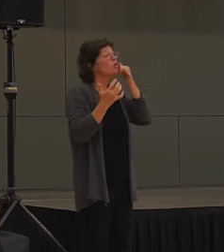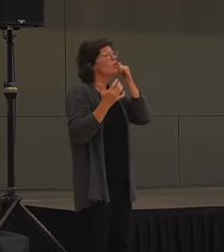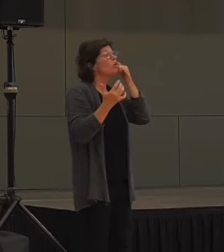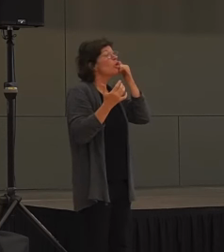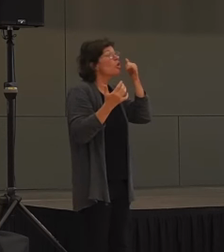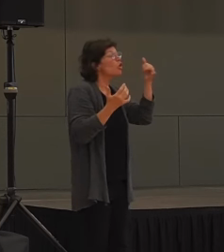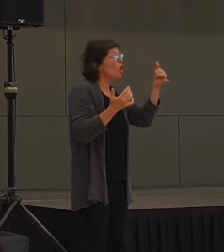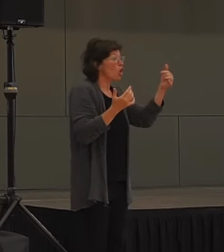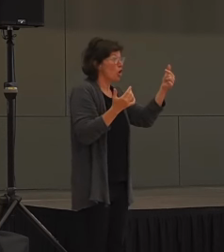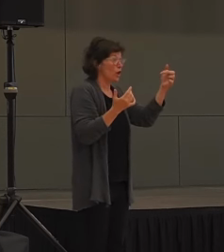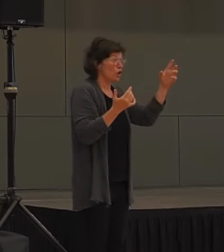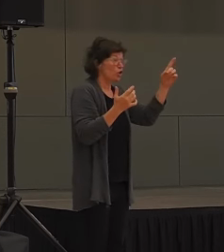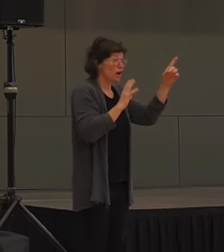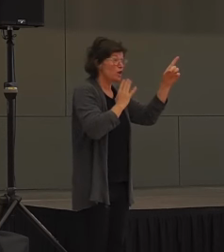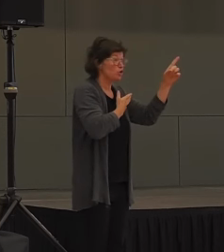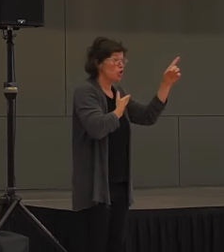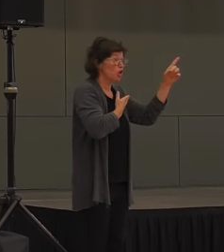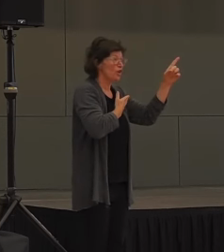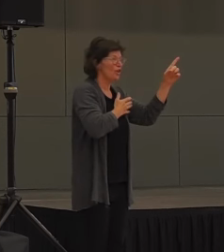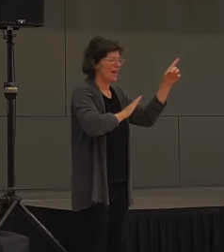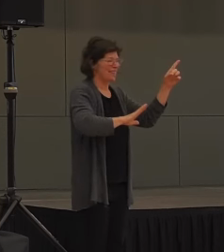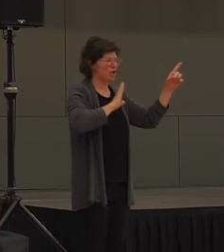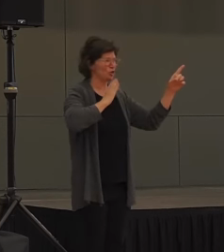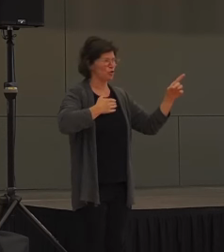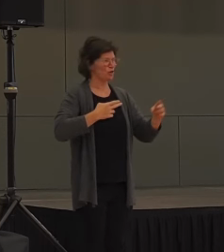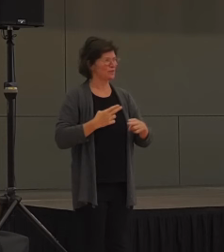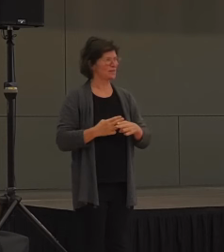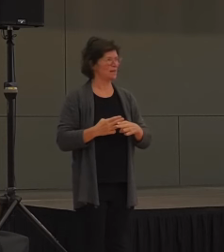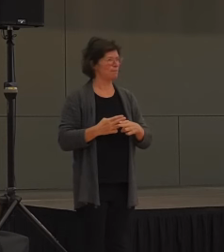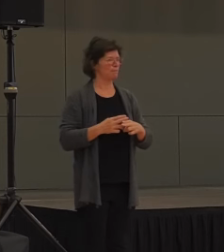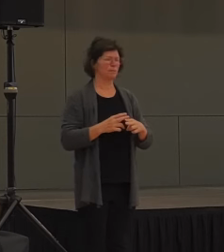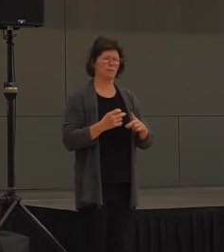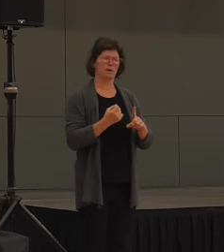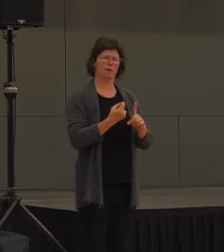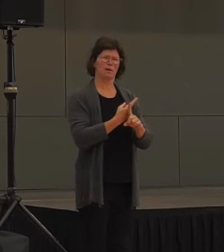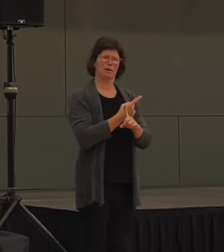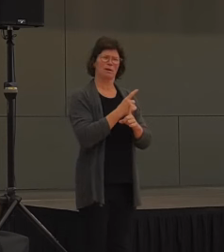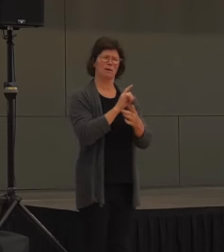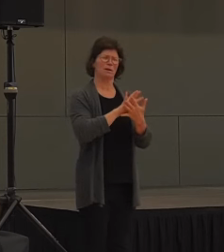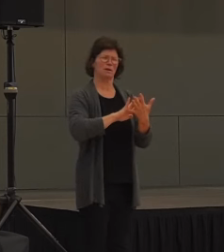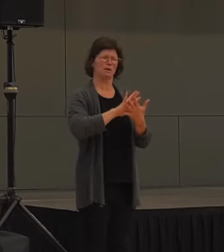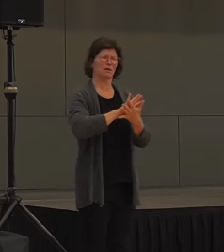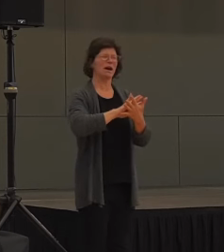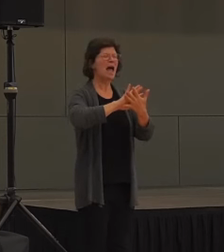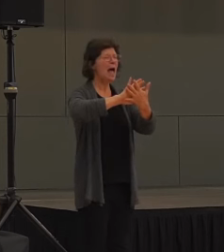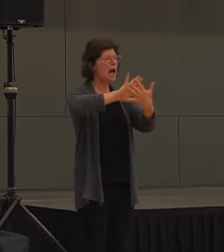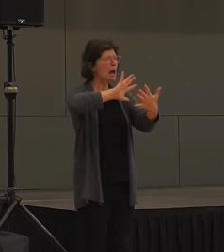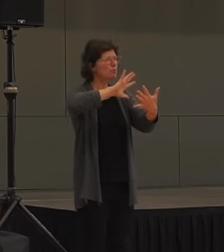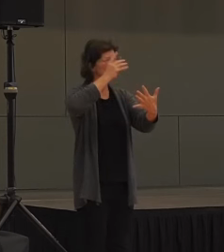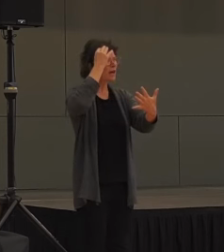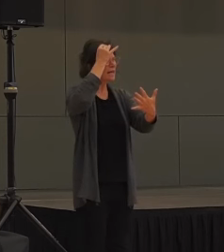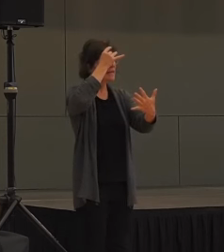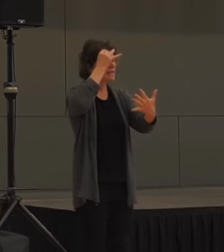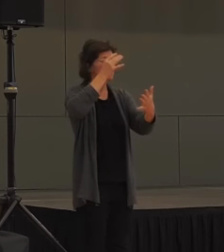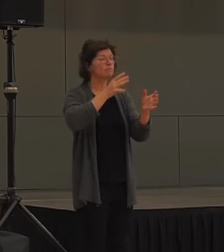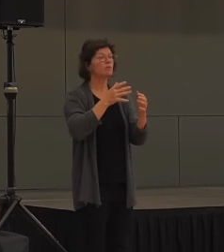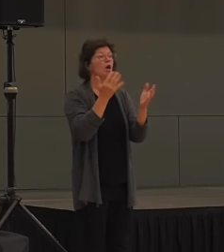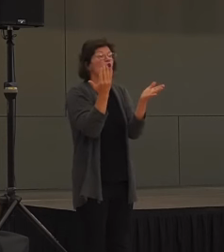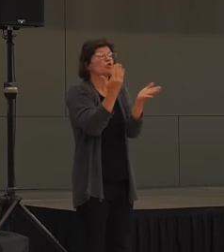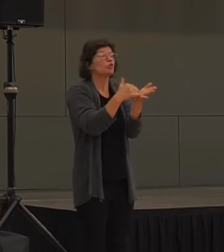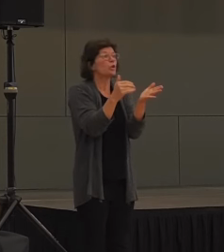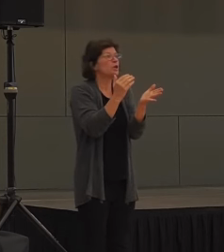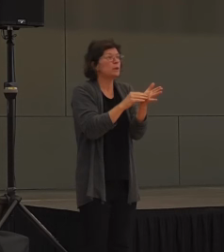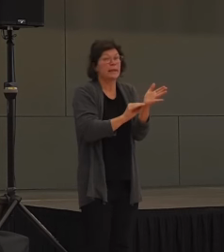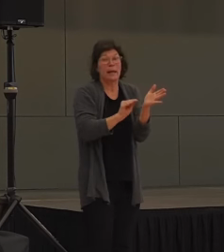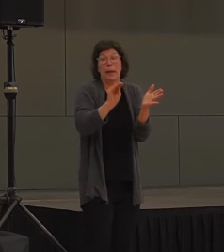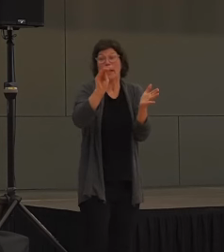their daughter. Again, those abstract relationships, abstract thinking, frequently misplacing things, I touched